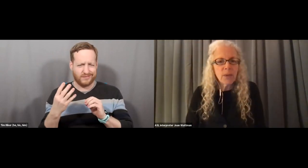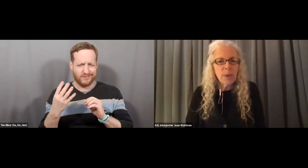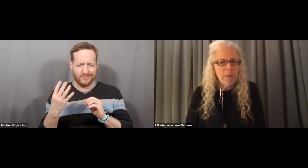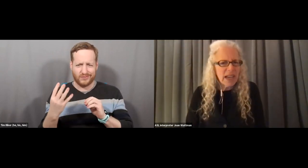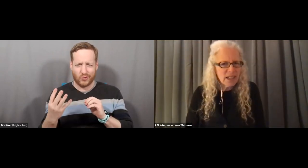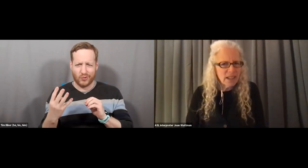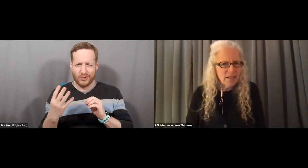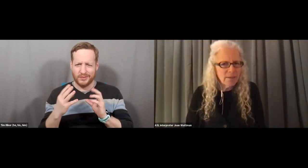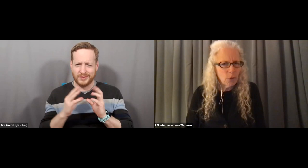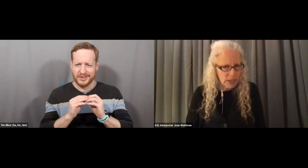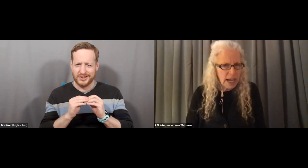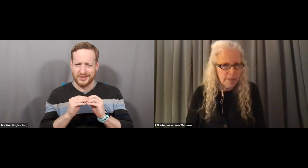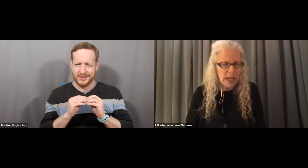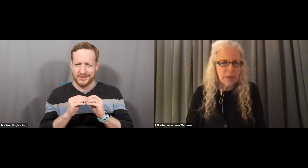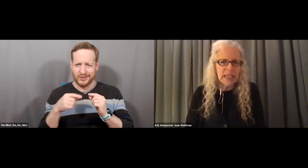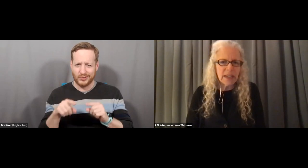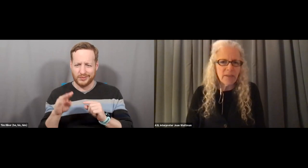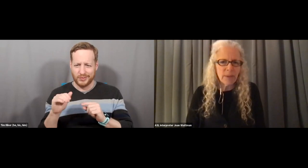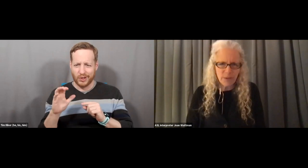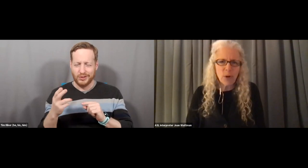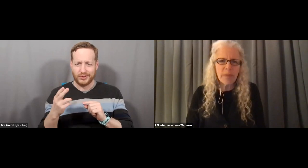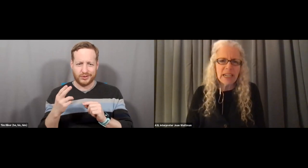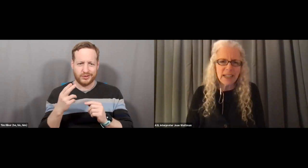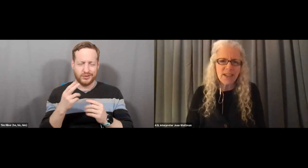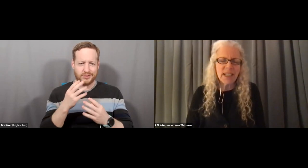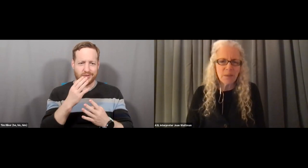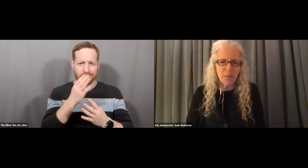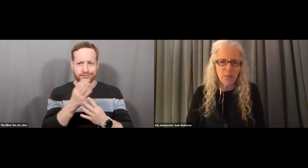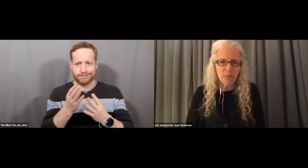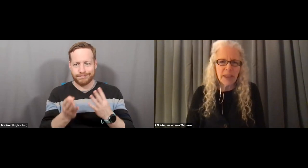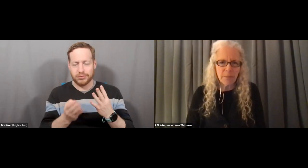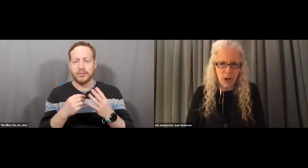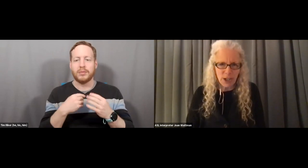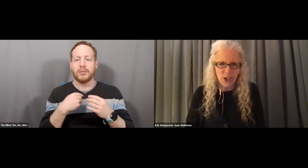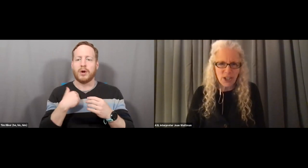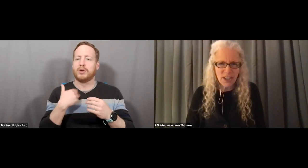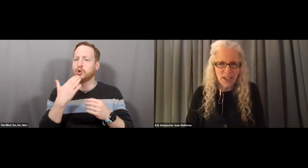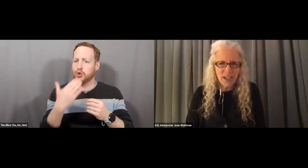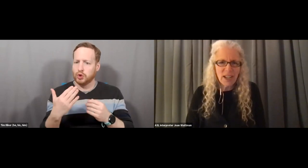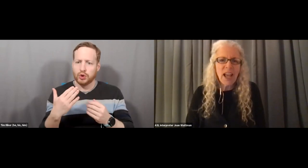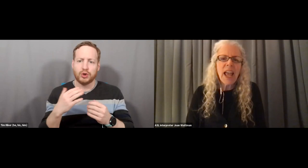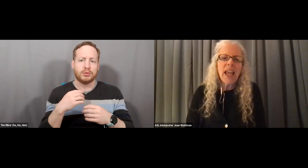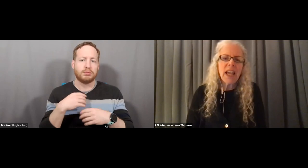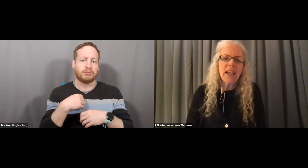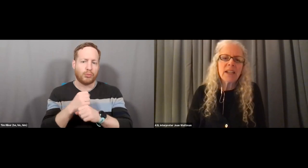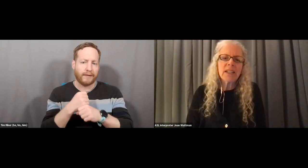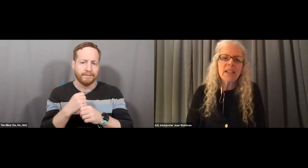We met four times, I believe. It was four meetings in the month of March. And